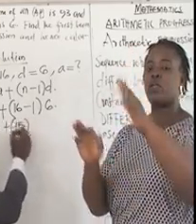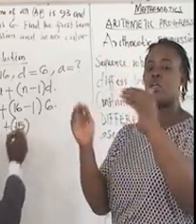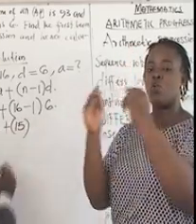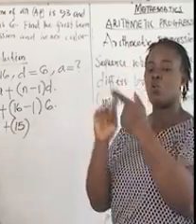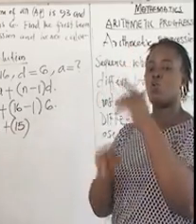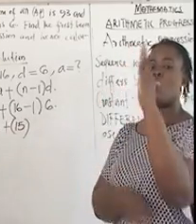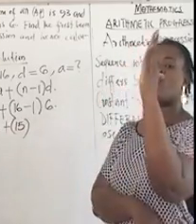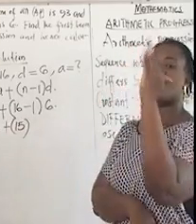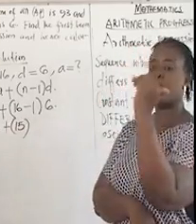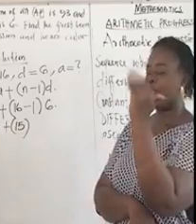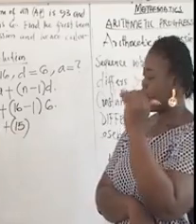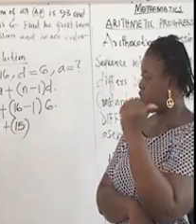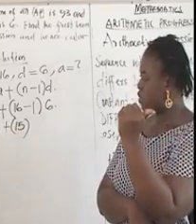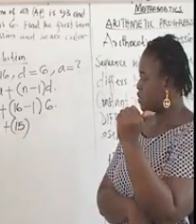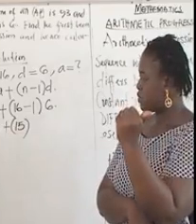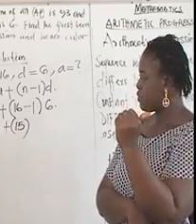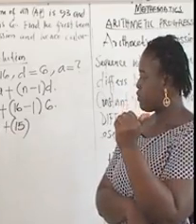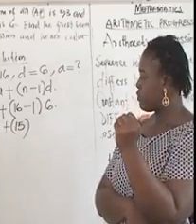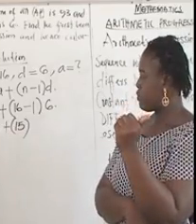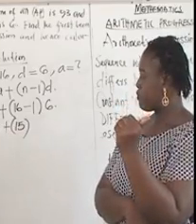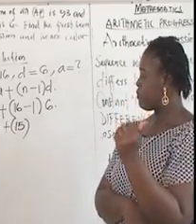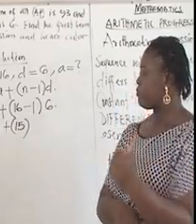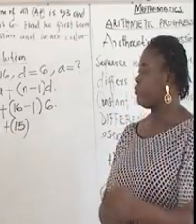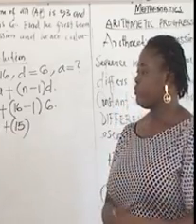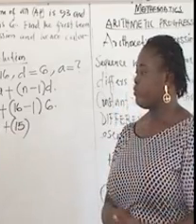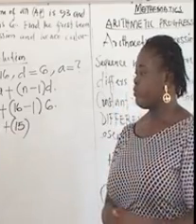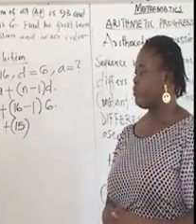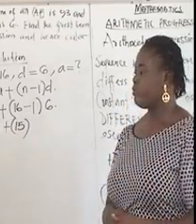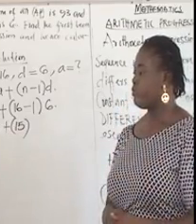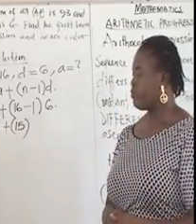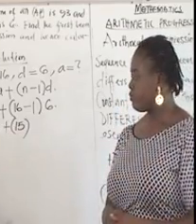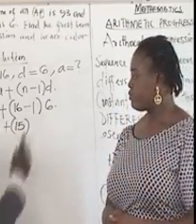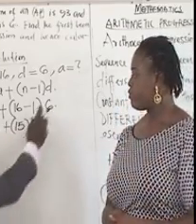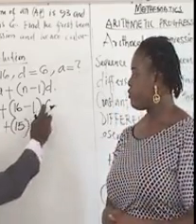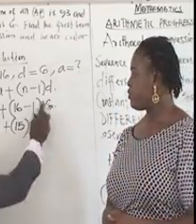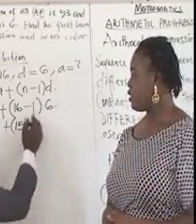15. Don't fail to put your brackets.